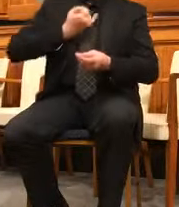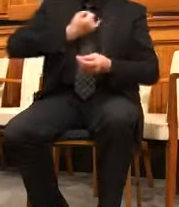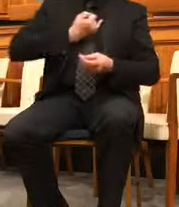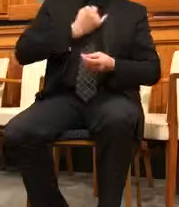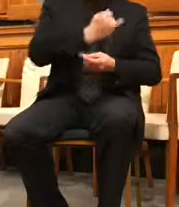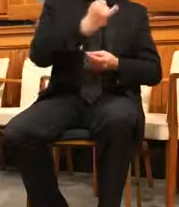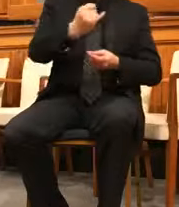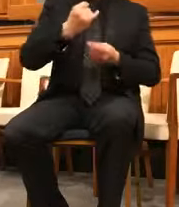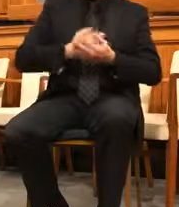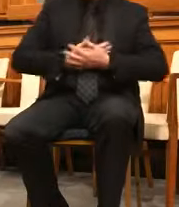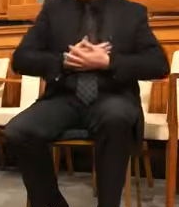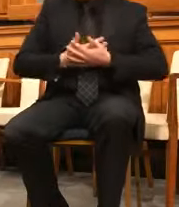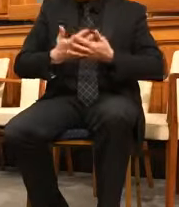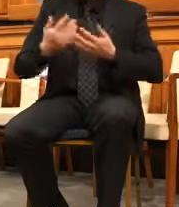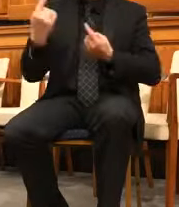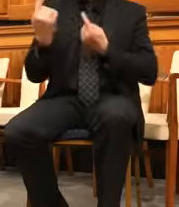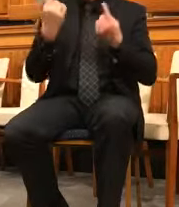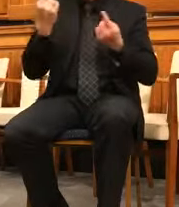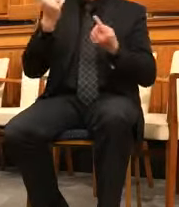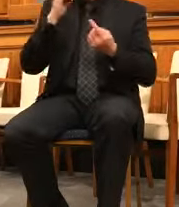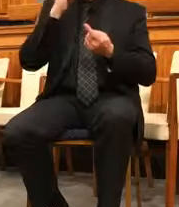ever be forgiven,